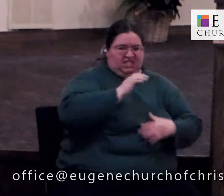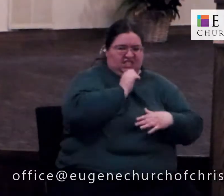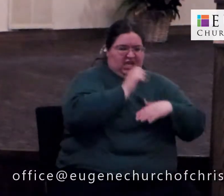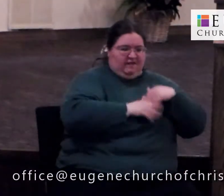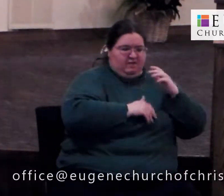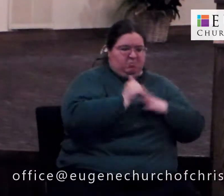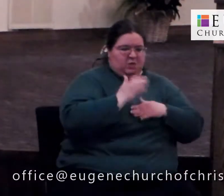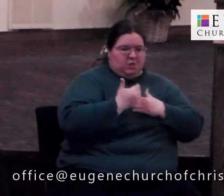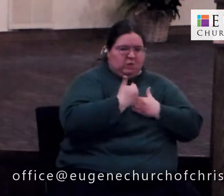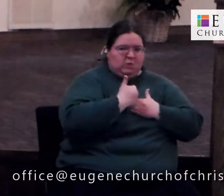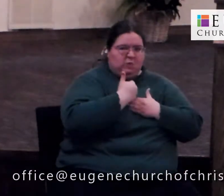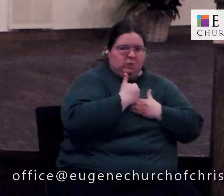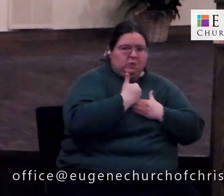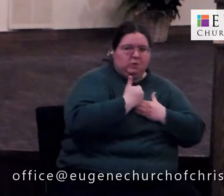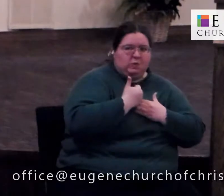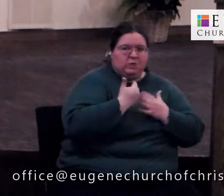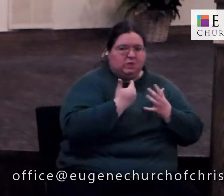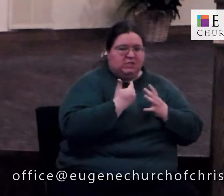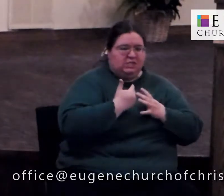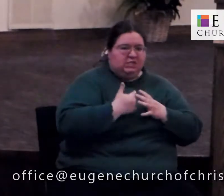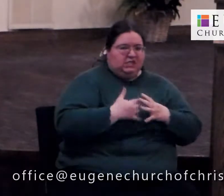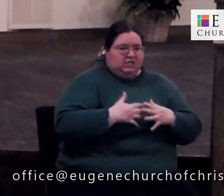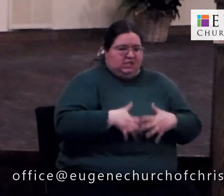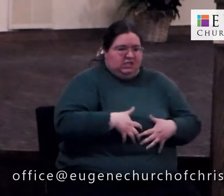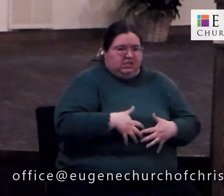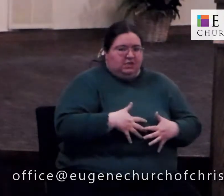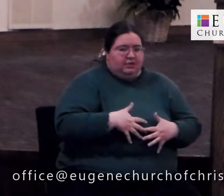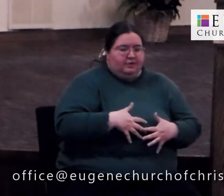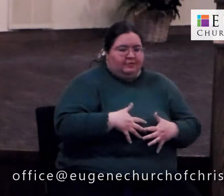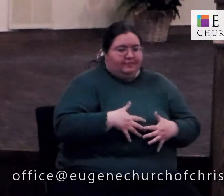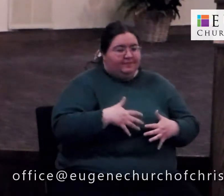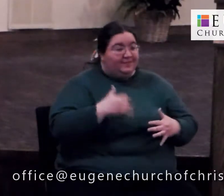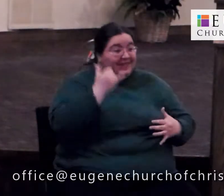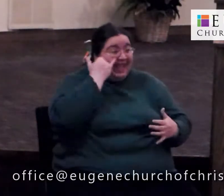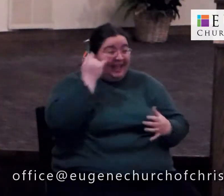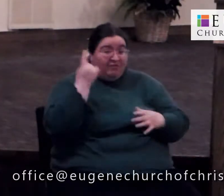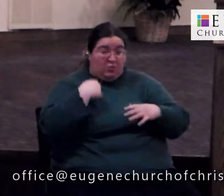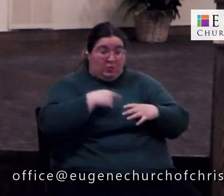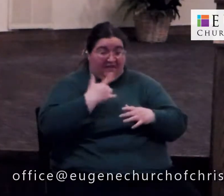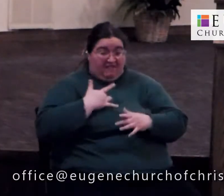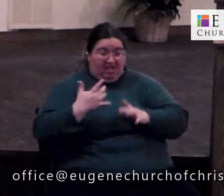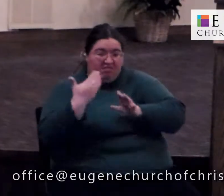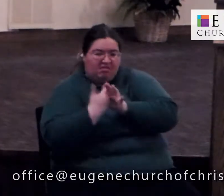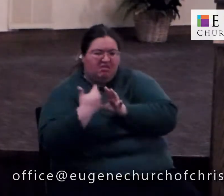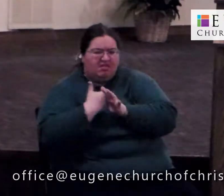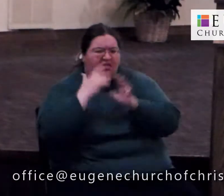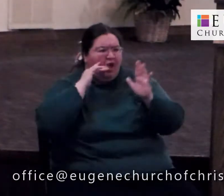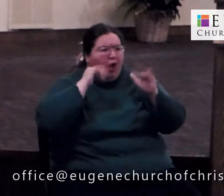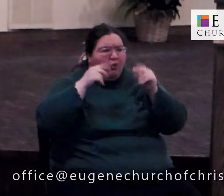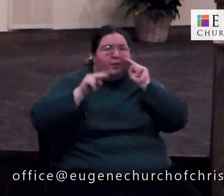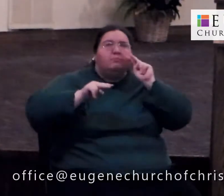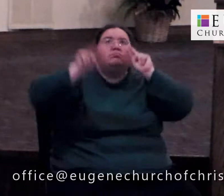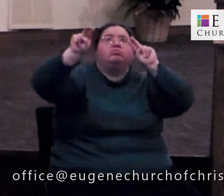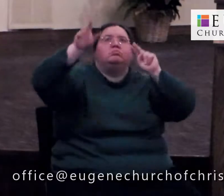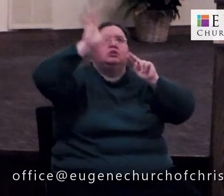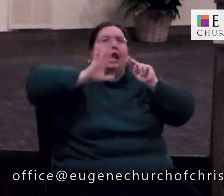disturbance that we react to it in a more God-seeking kind of way. In Bethlehem, in Judea, they